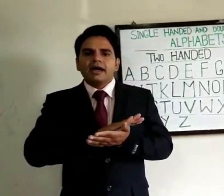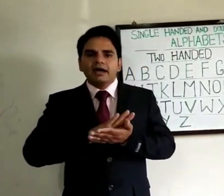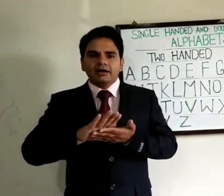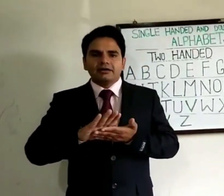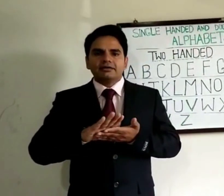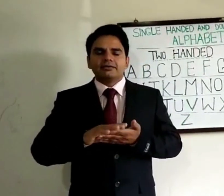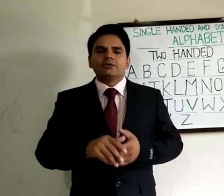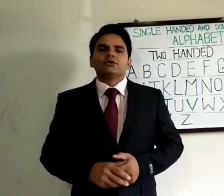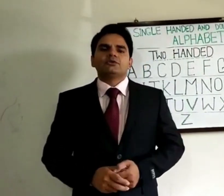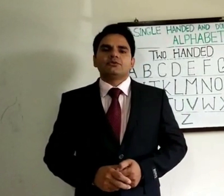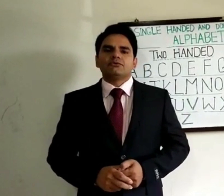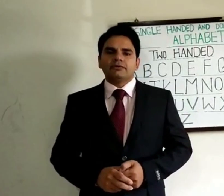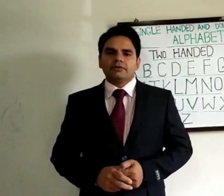H for